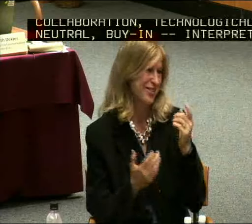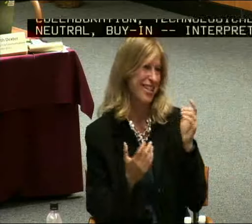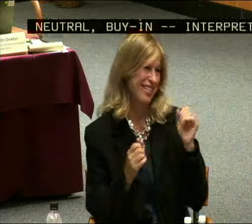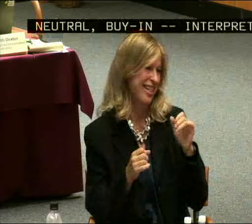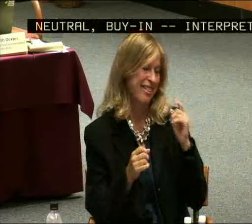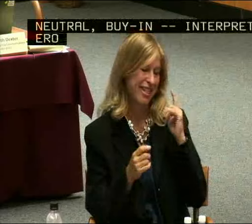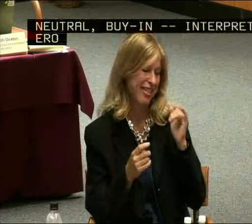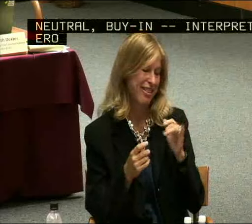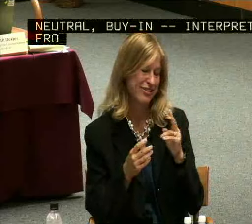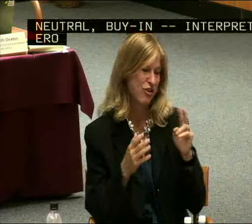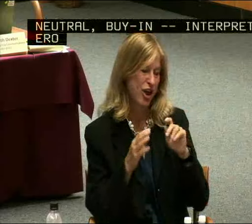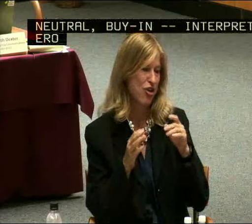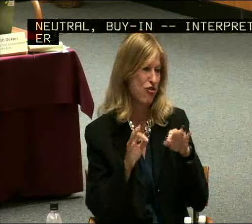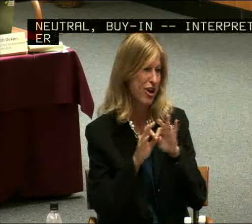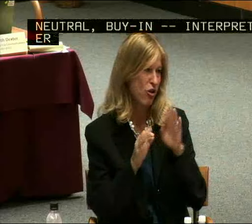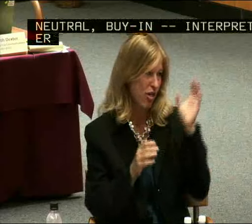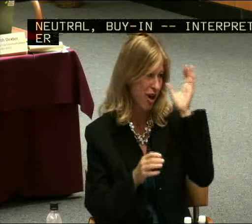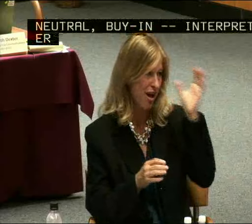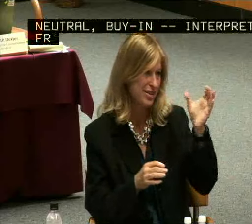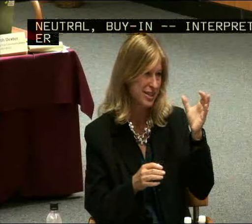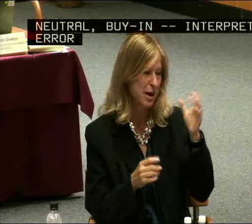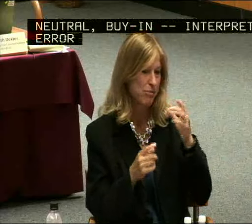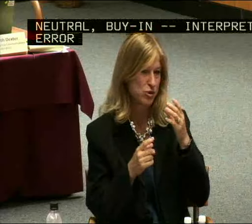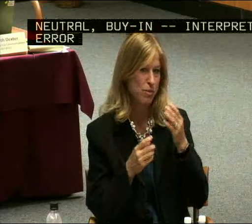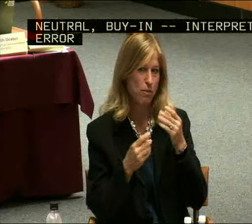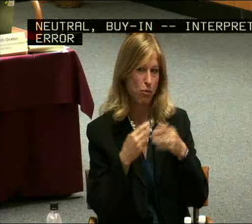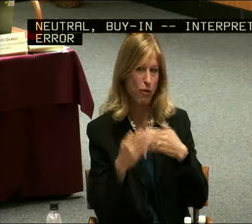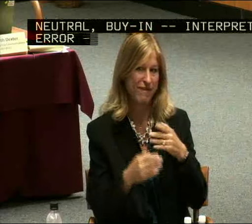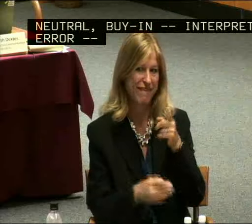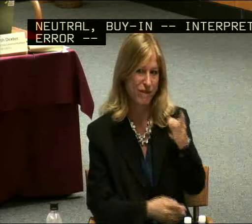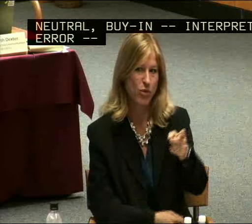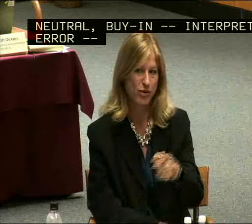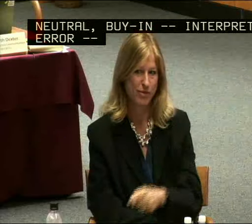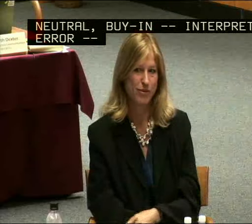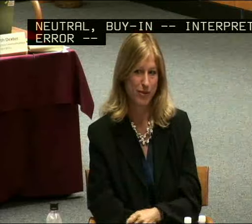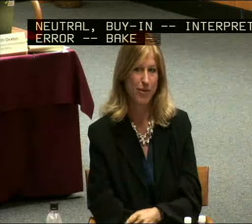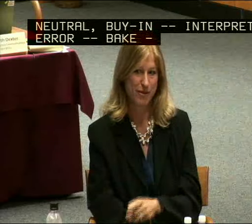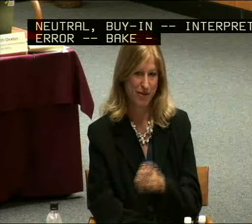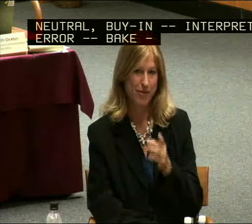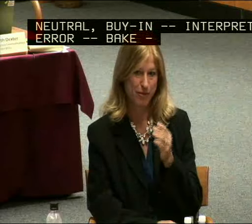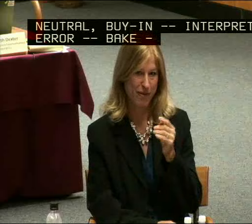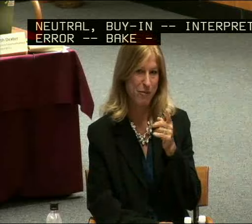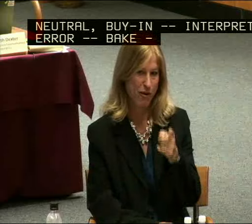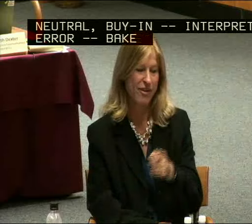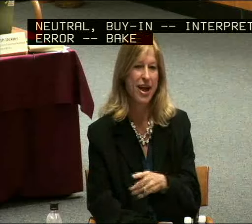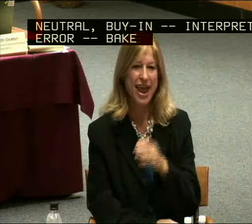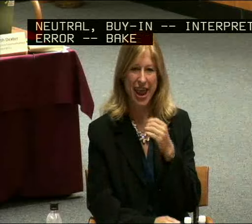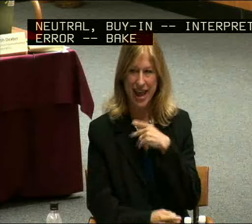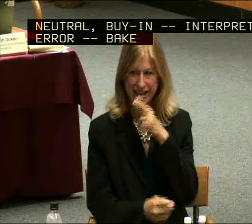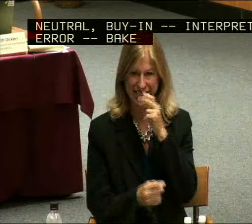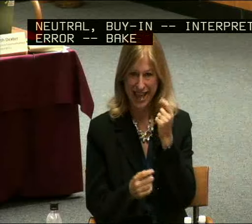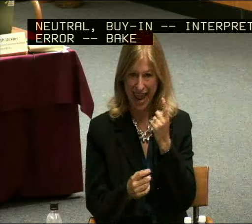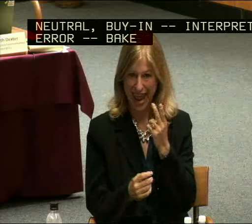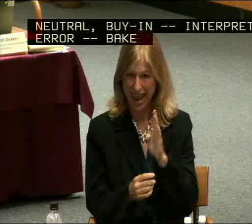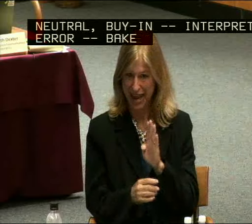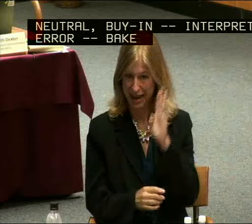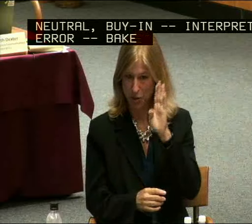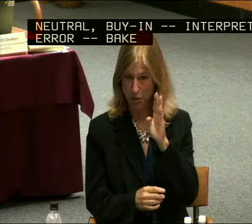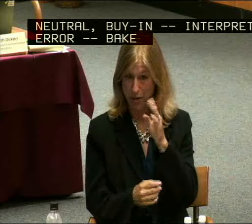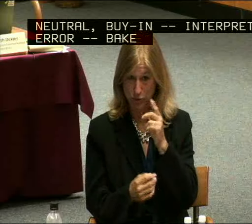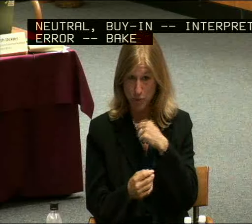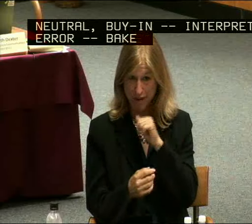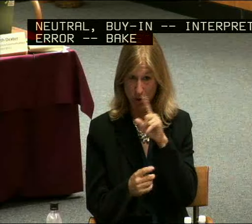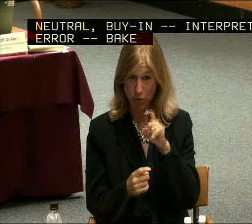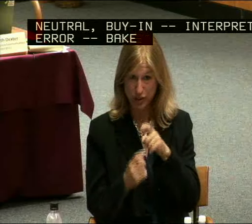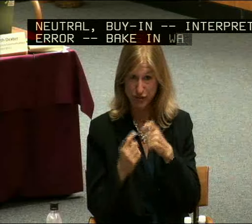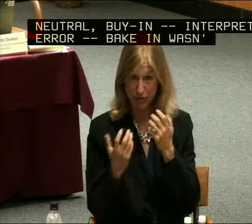important as well. But I think these are all very critical concepts when we're moving forward. And I